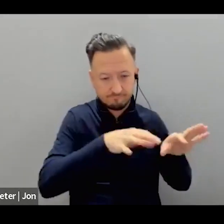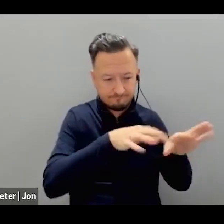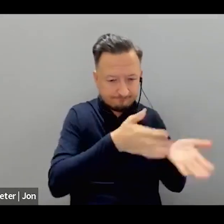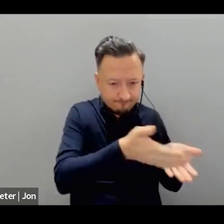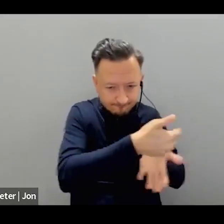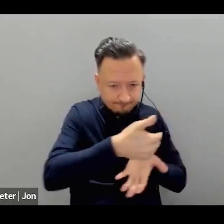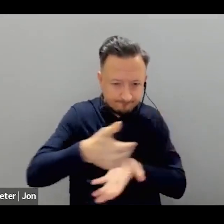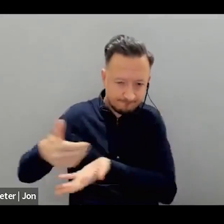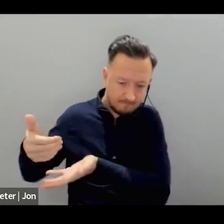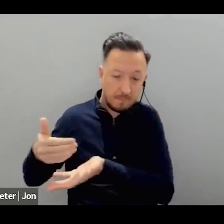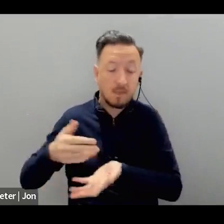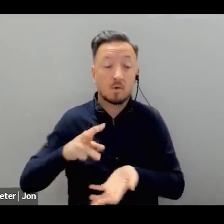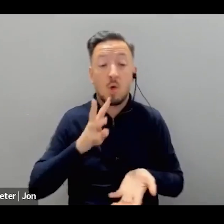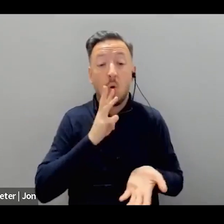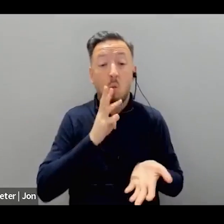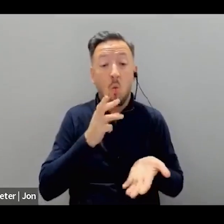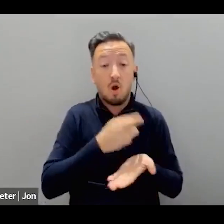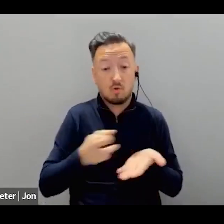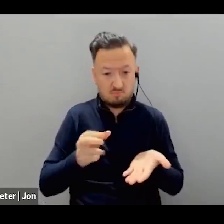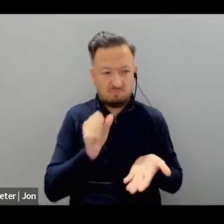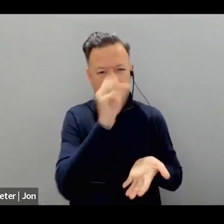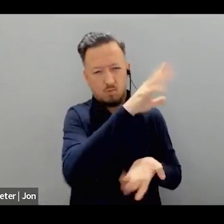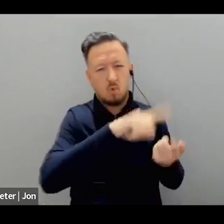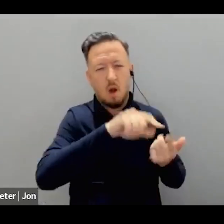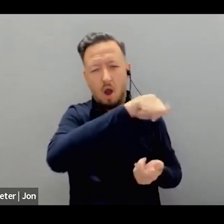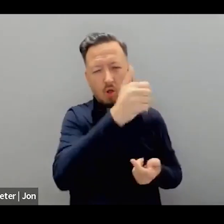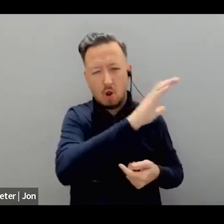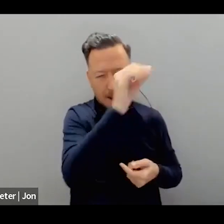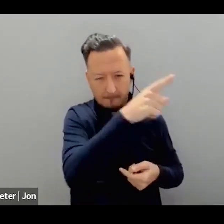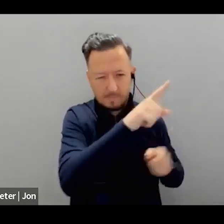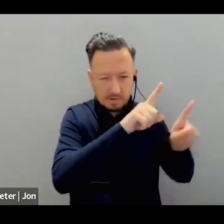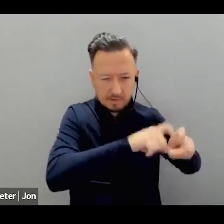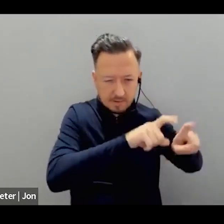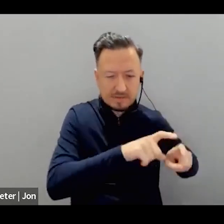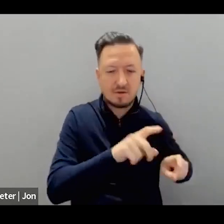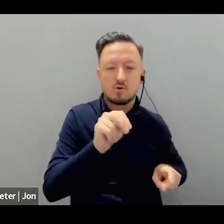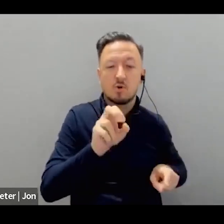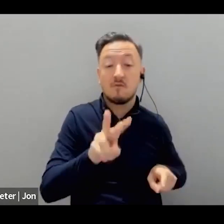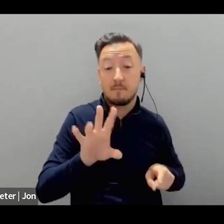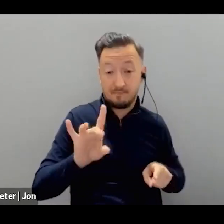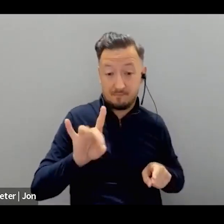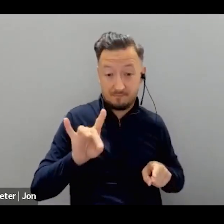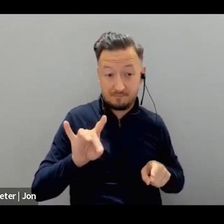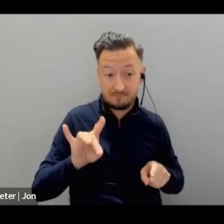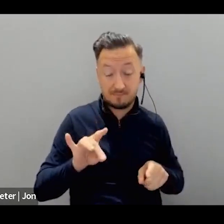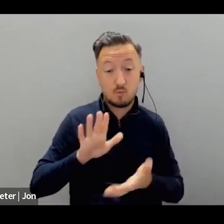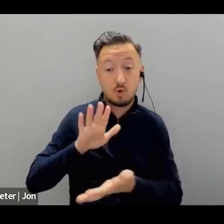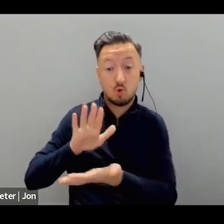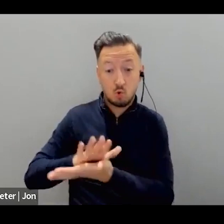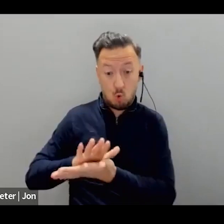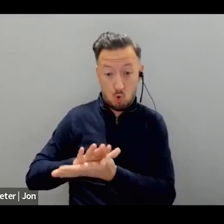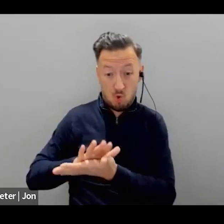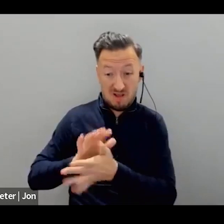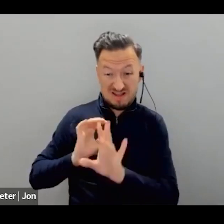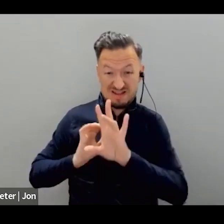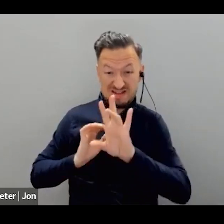received the last of the results from a third-party contract lab on November the 8th. 7 of the schools tested